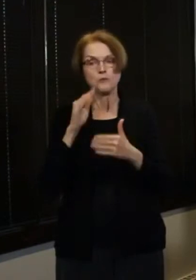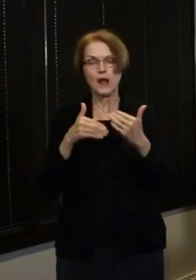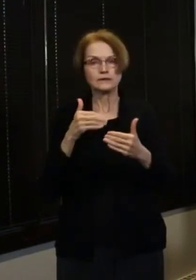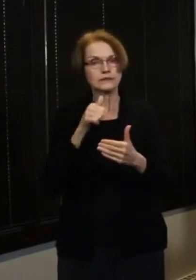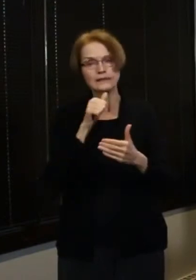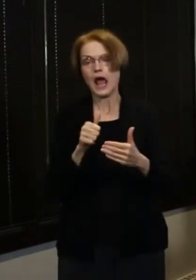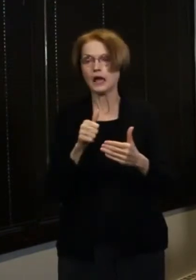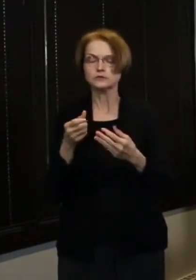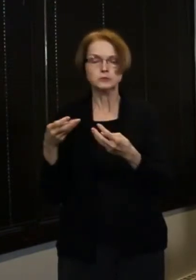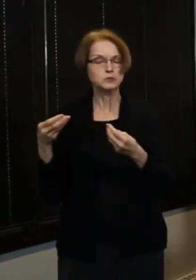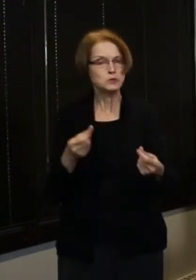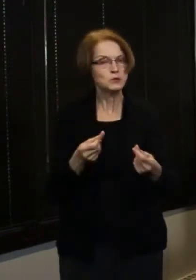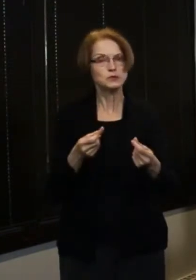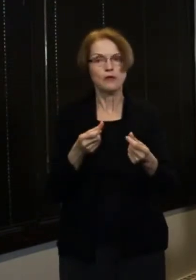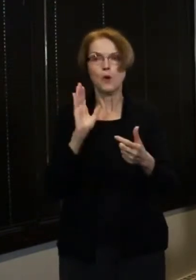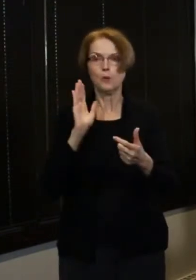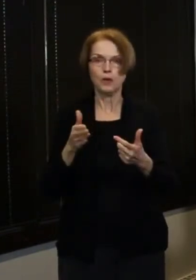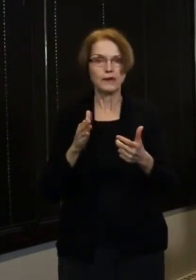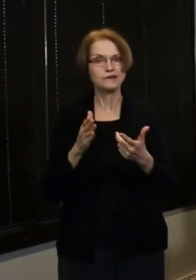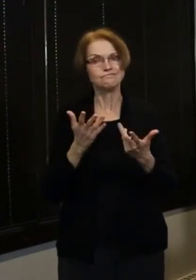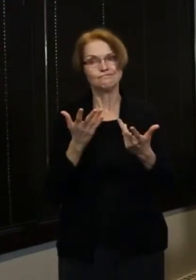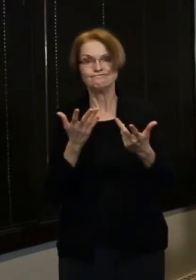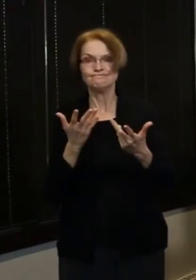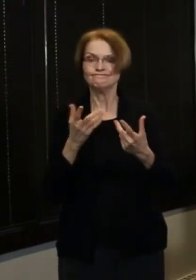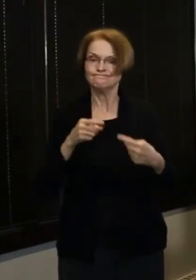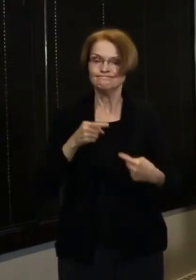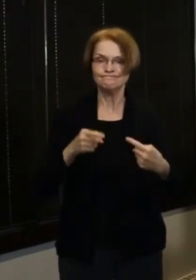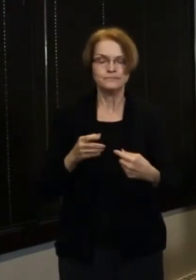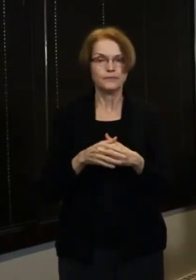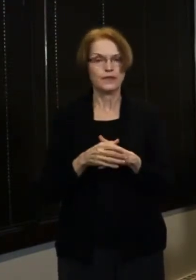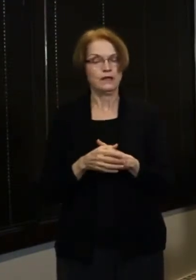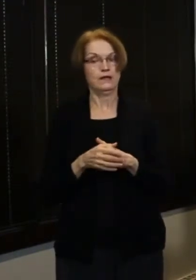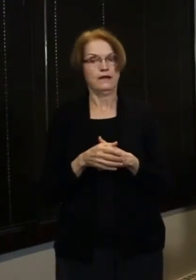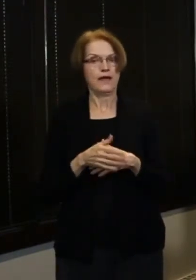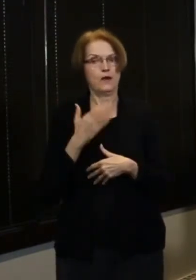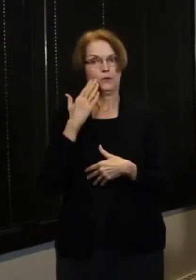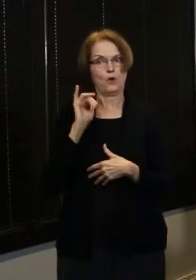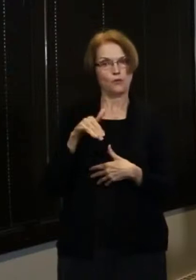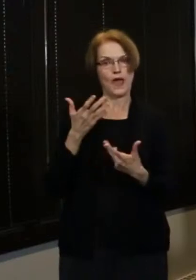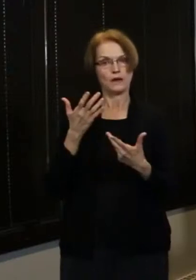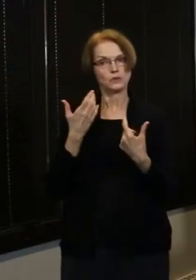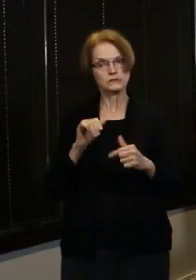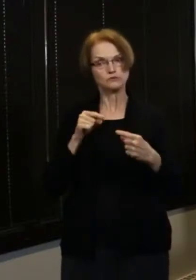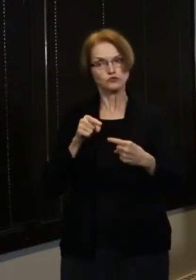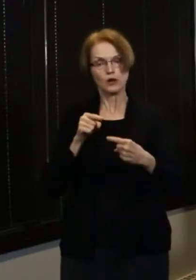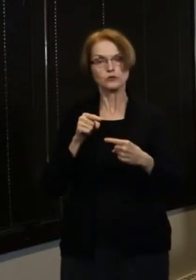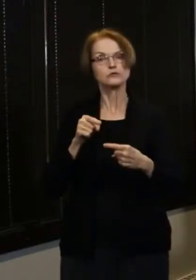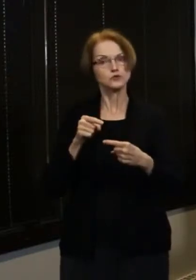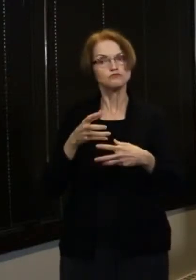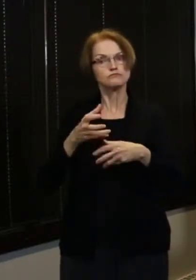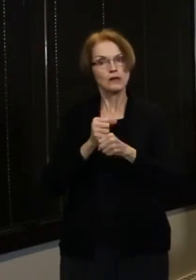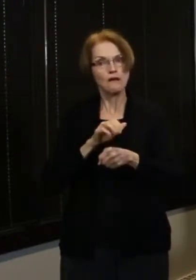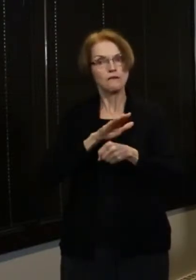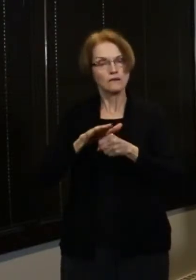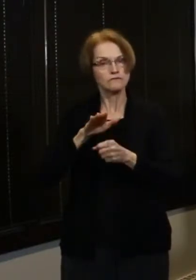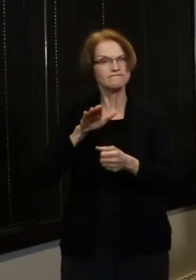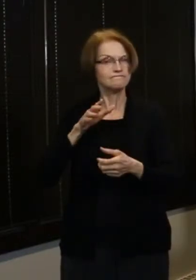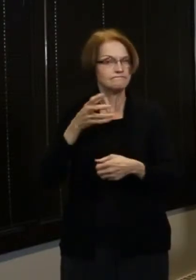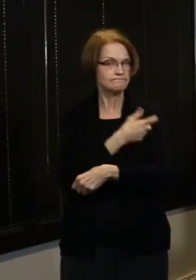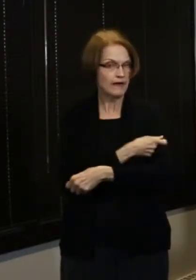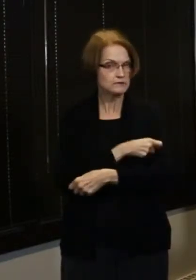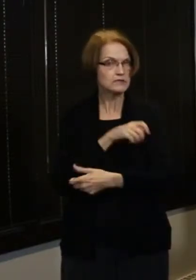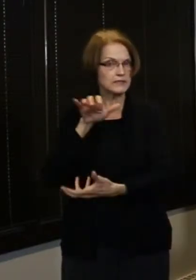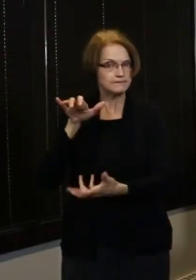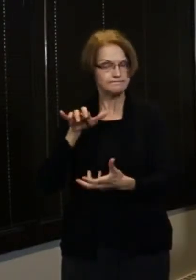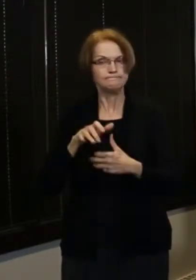continue to struggle with getting enough vaccine, which no one enjoys hearing about. But people will need to be patient and